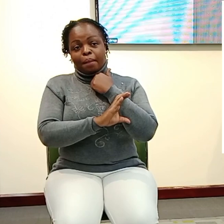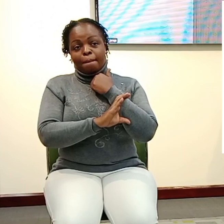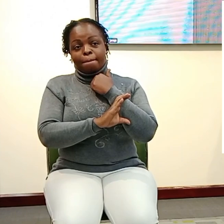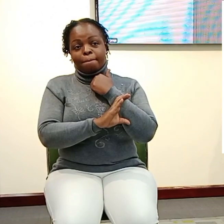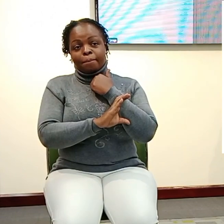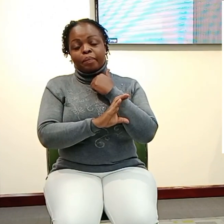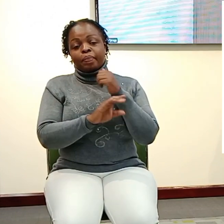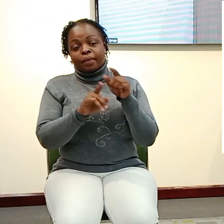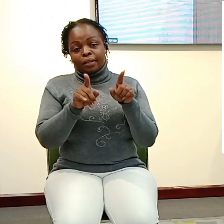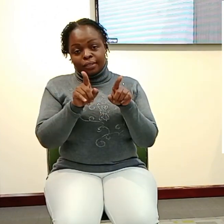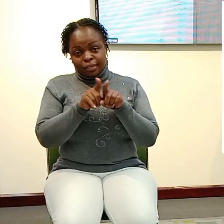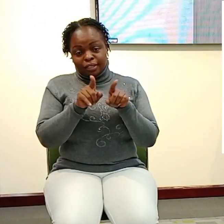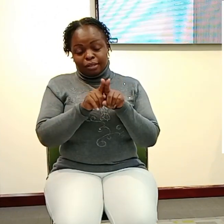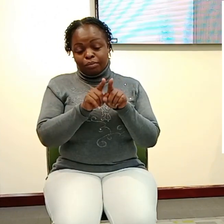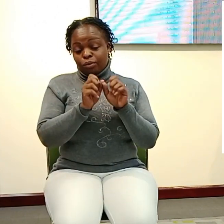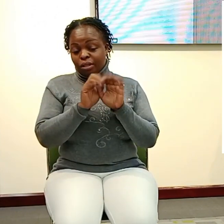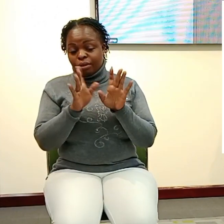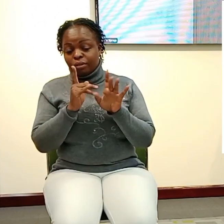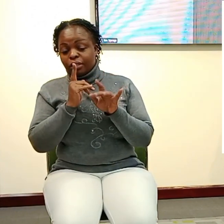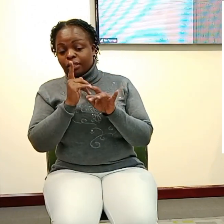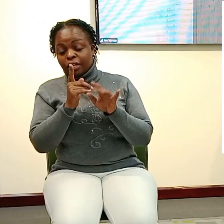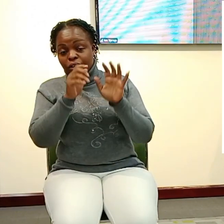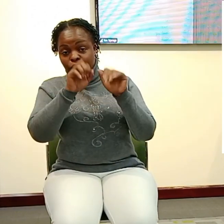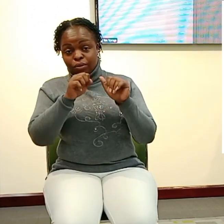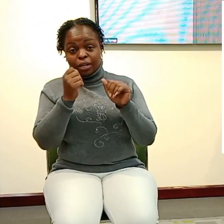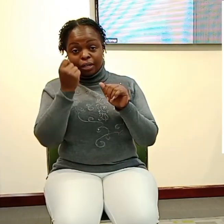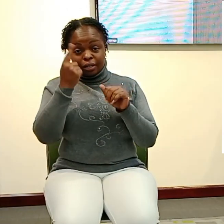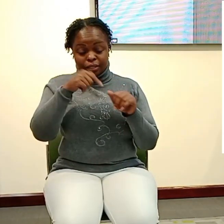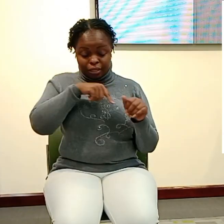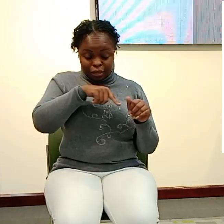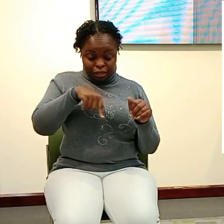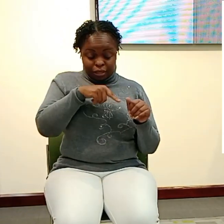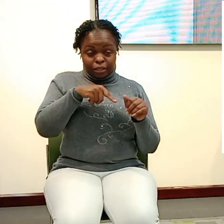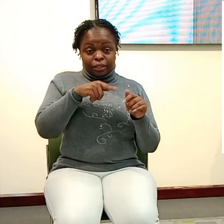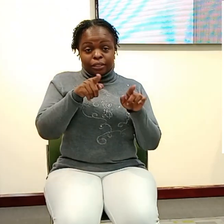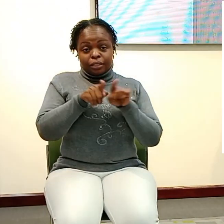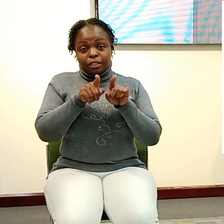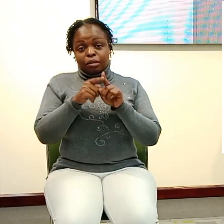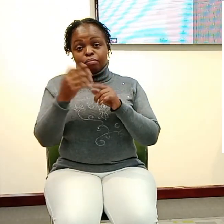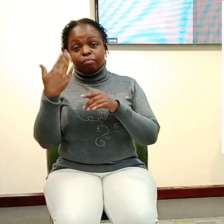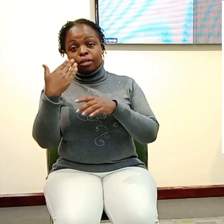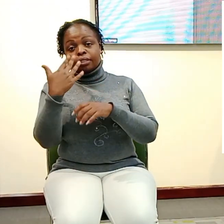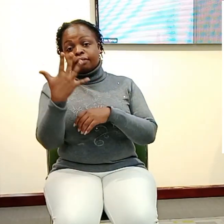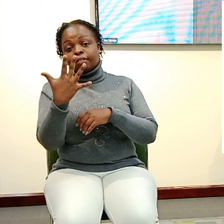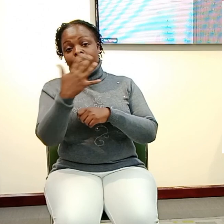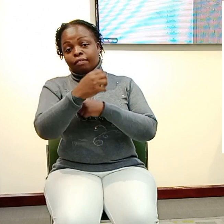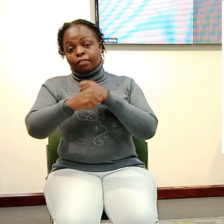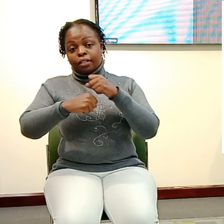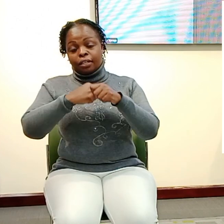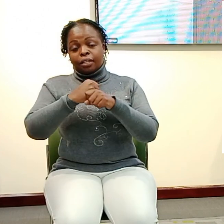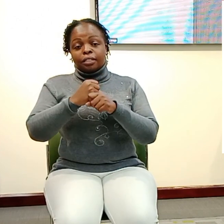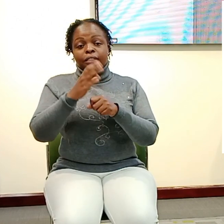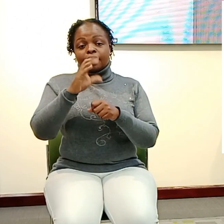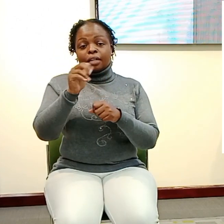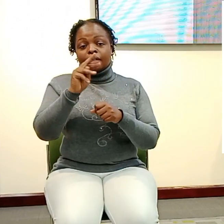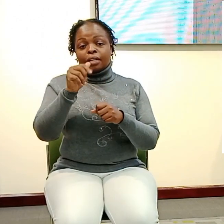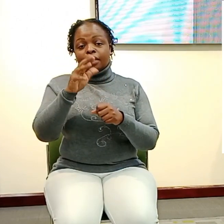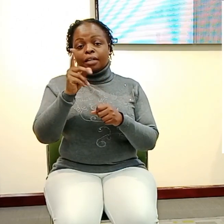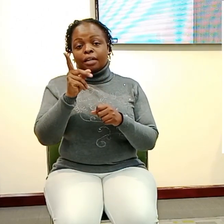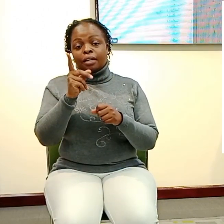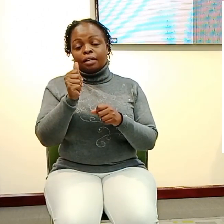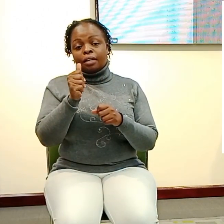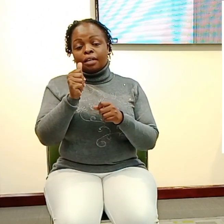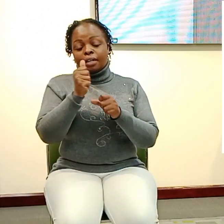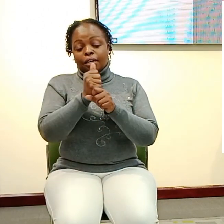I think it goes without saying you understand this, but I'll say it anyway. Over the past 5 years, Canada has made